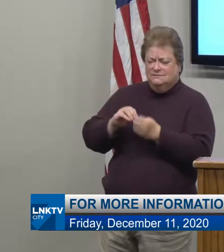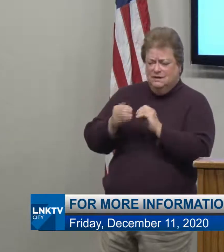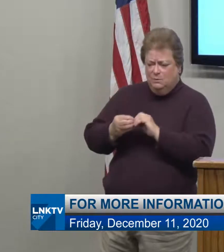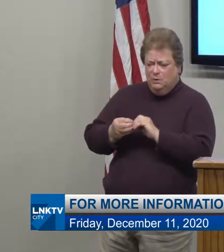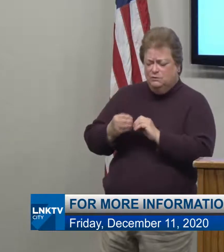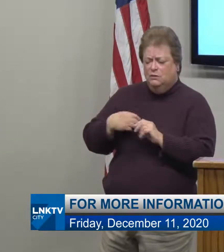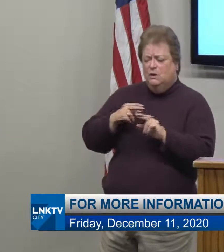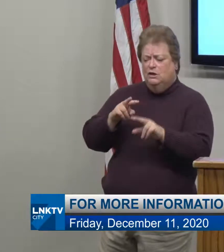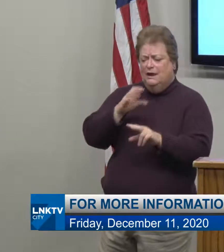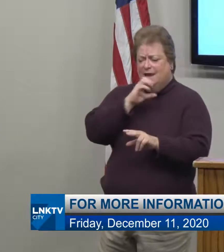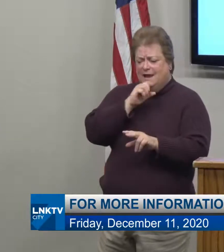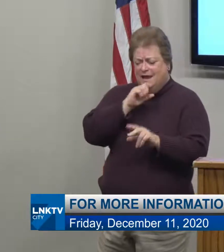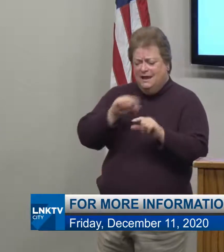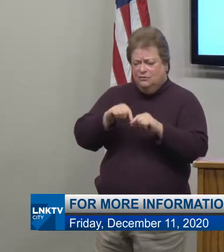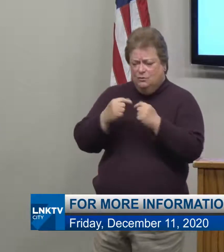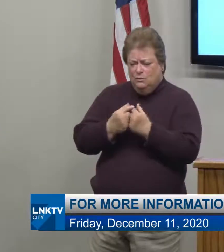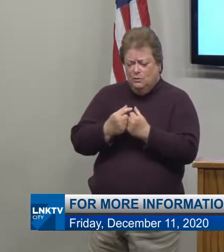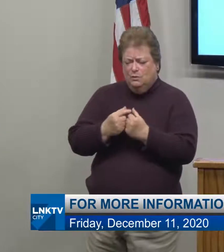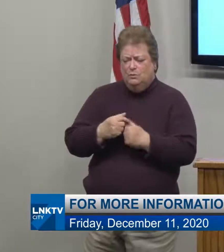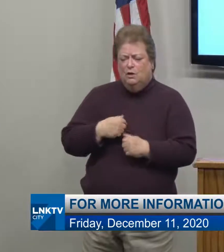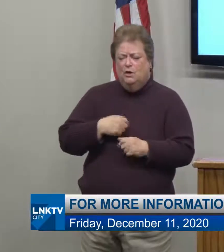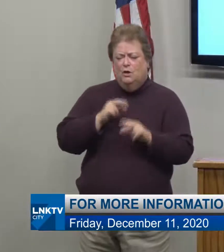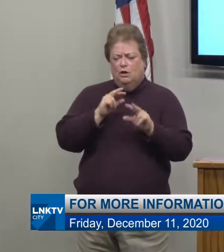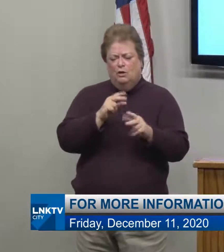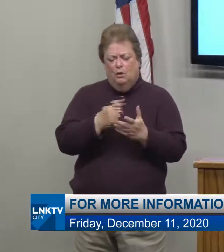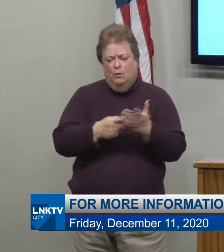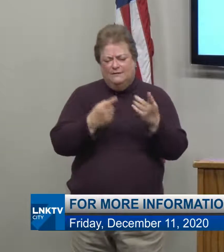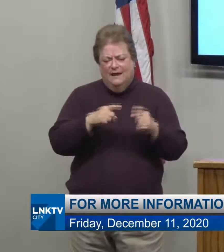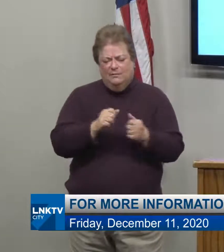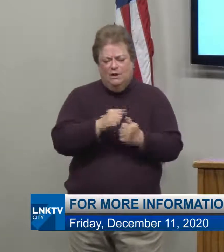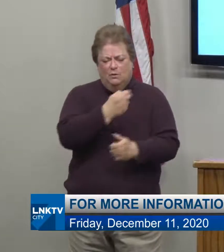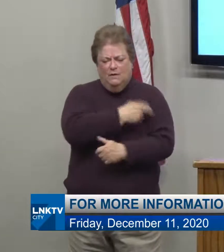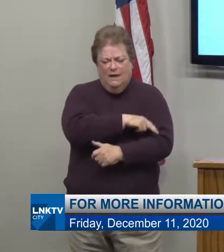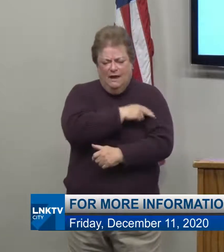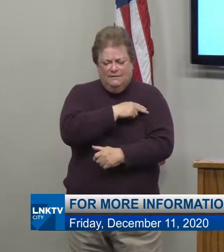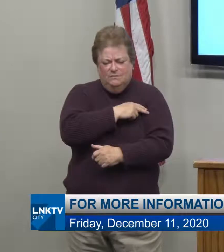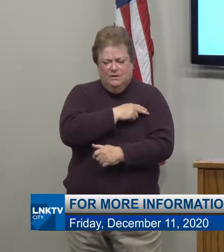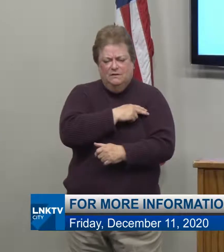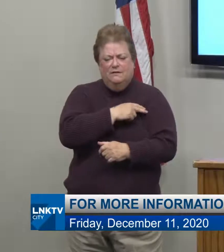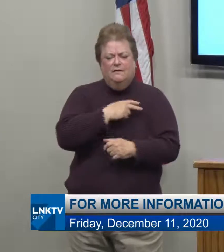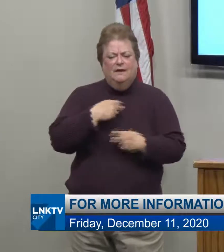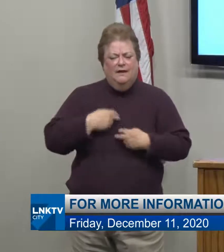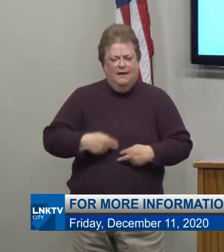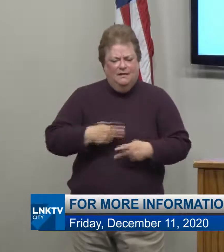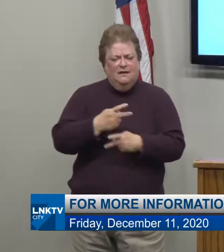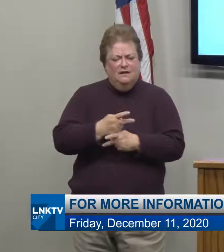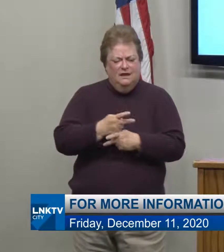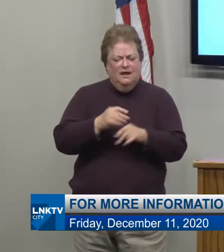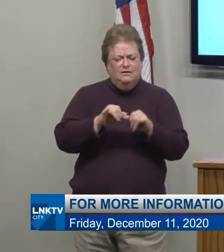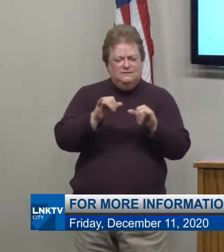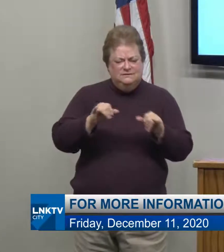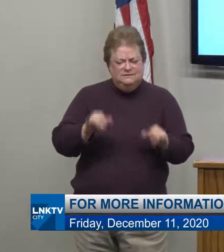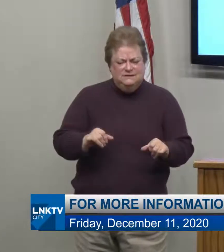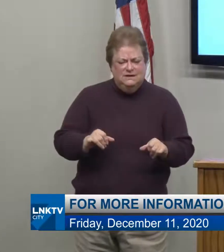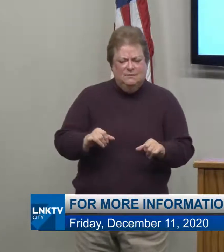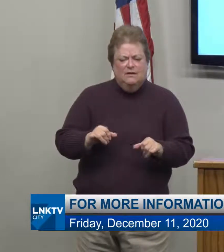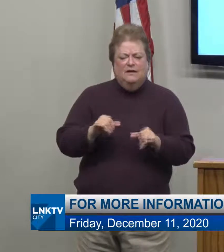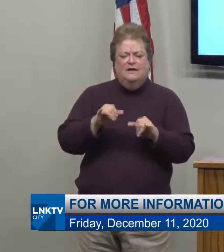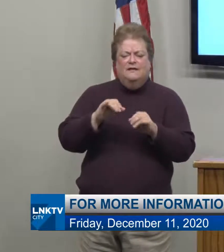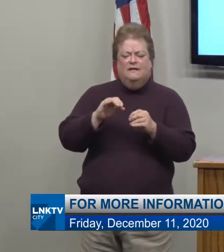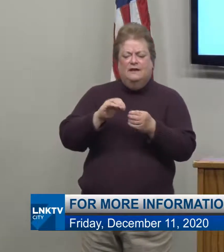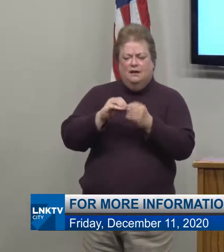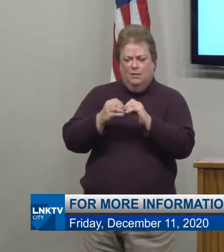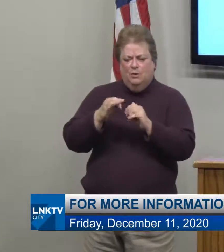groups. We're looking at what's happening with our hospital, our healthcare system availability, the number of